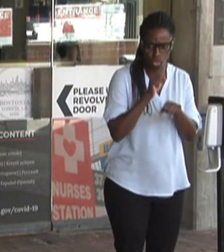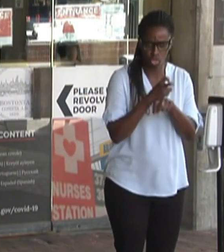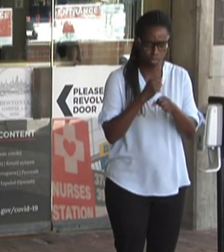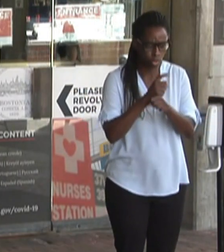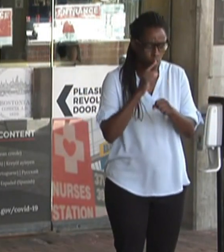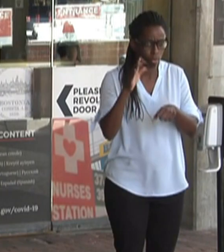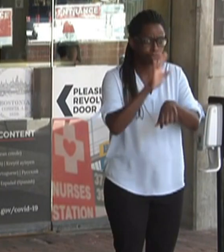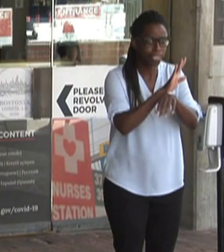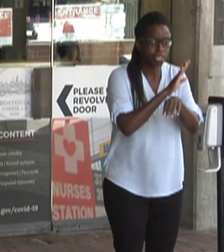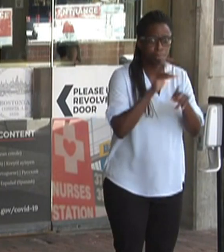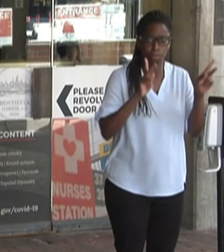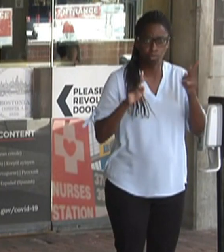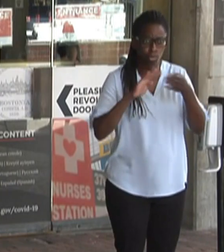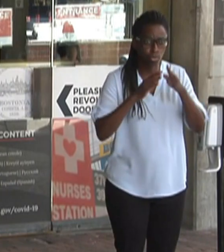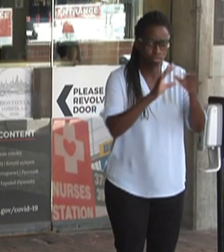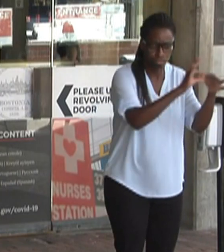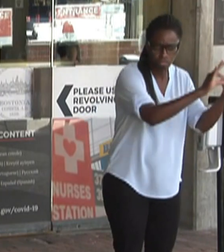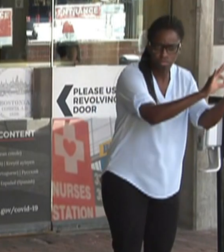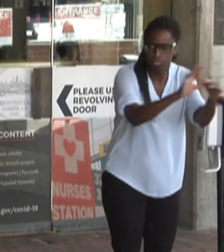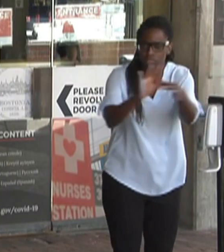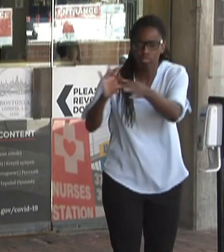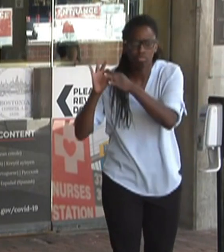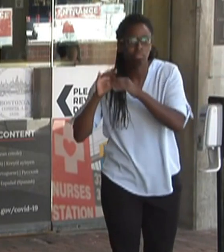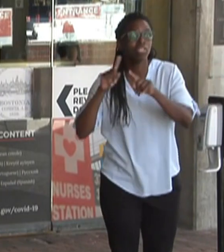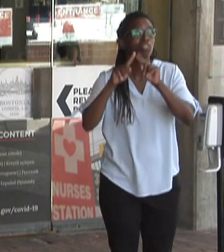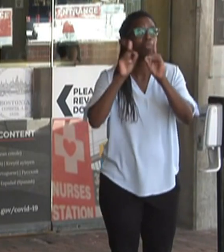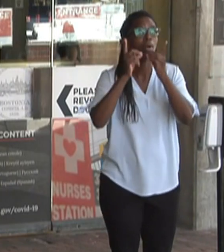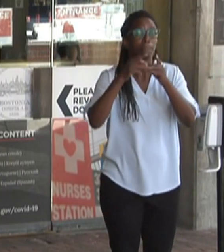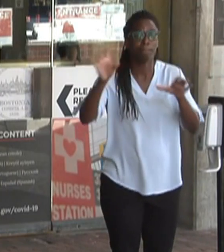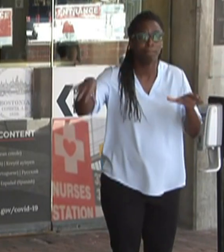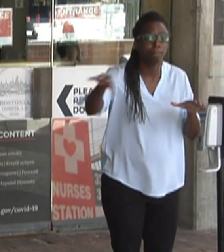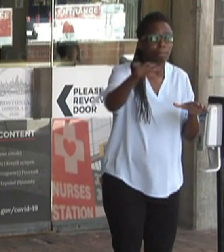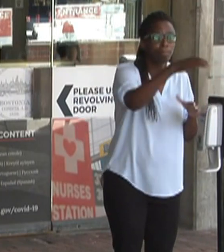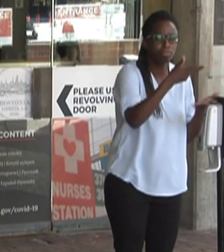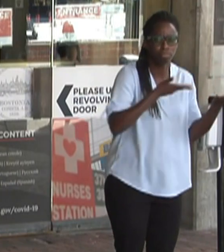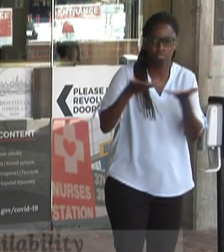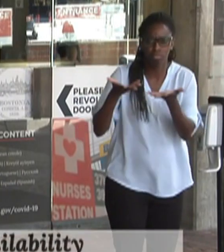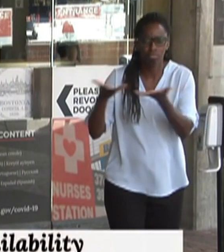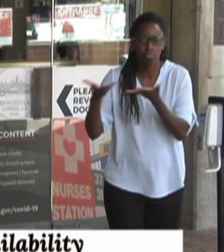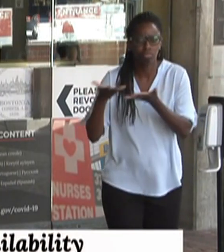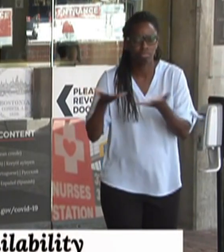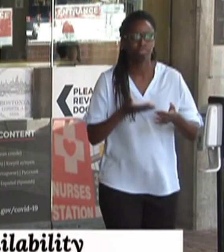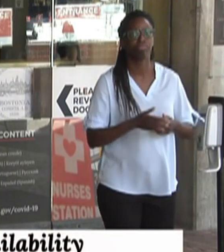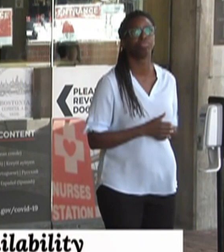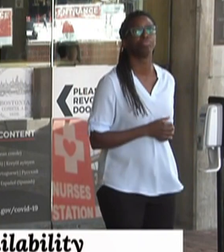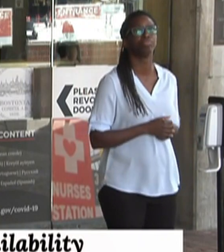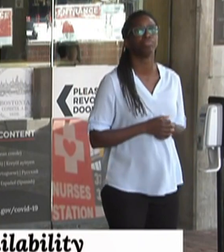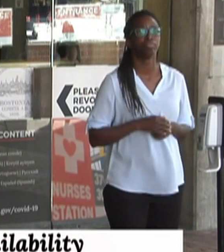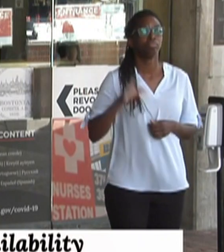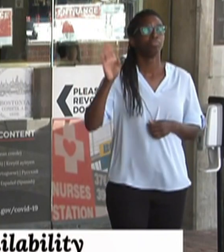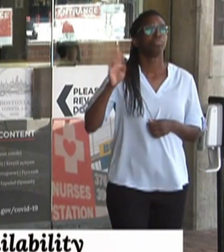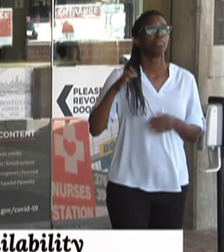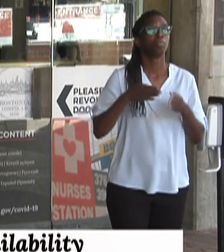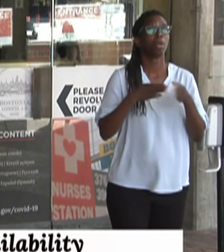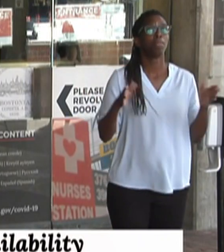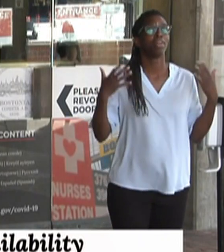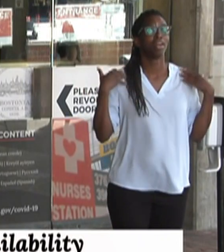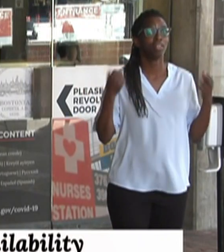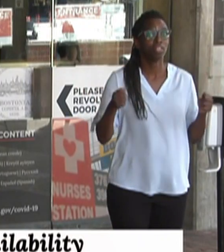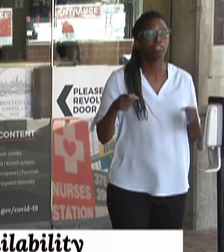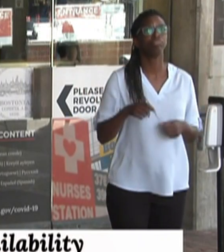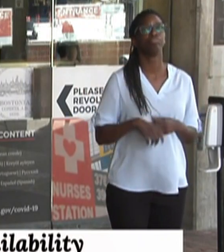teams in the City of Boston, including the Boston Public Health Commission, the Office of Neighborhood Services, the Office of Small